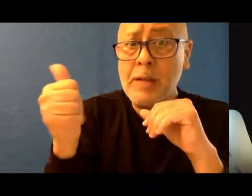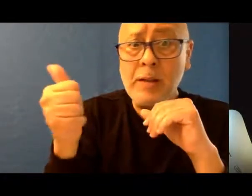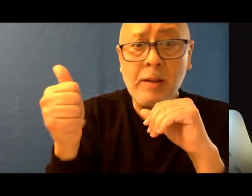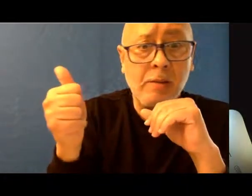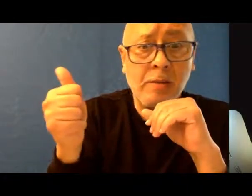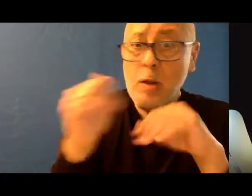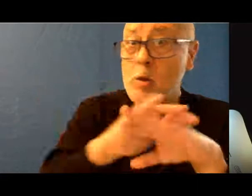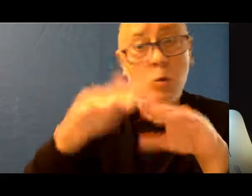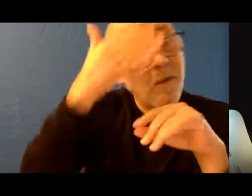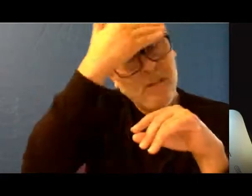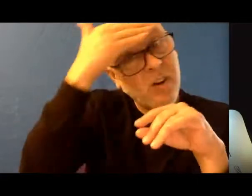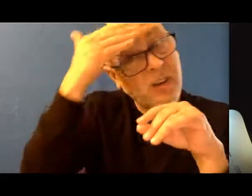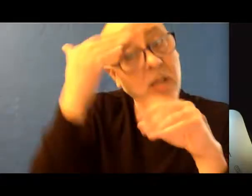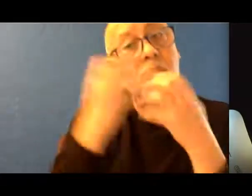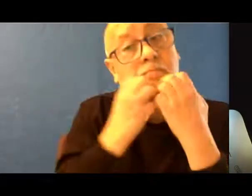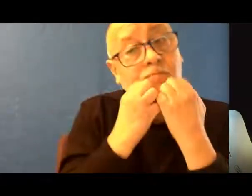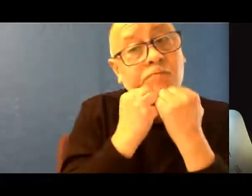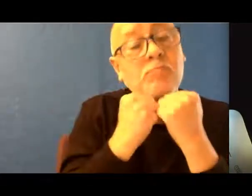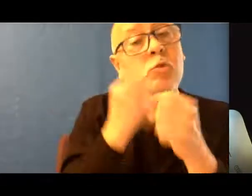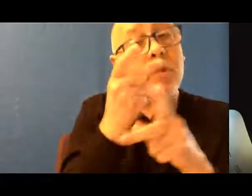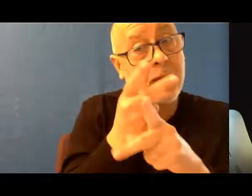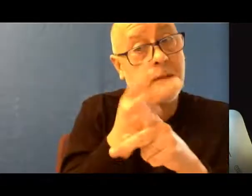Don't forget to keep the variable.